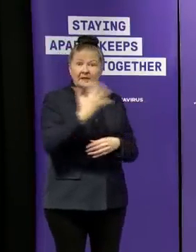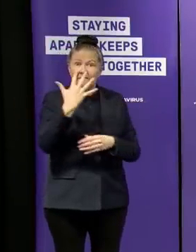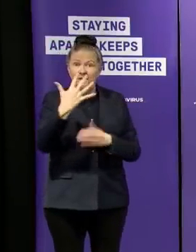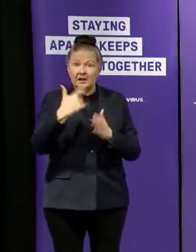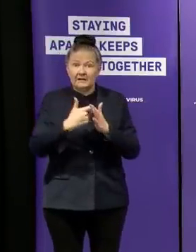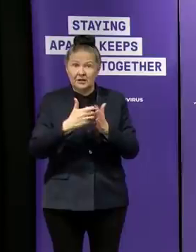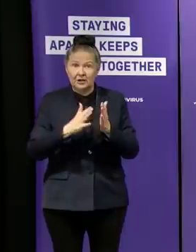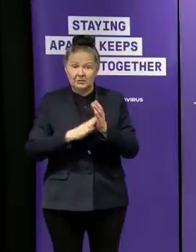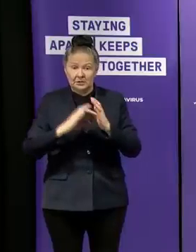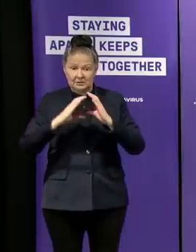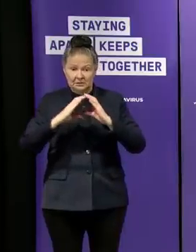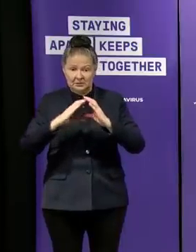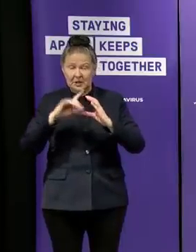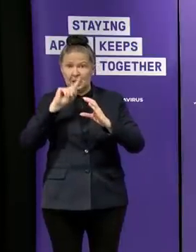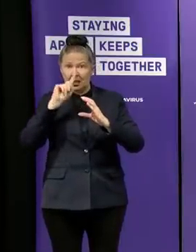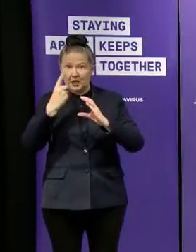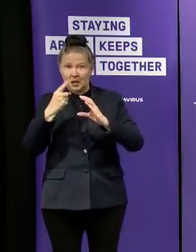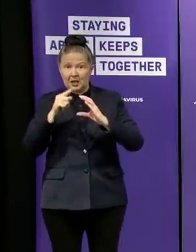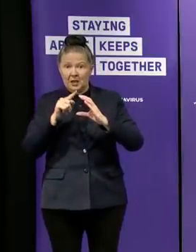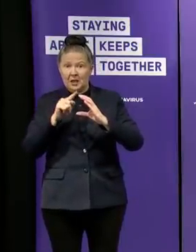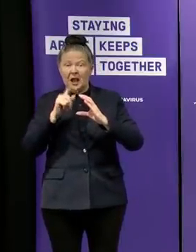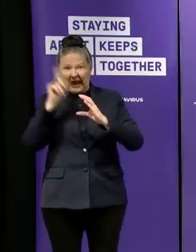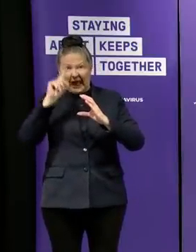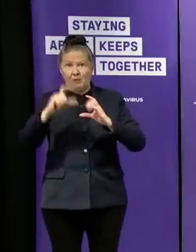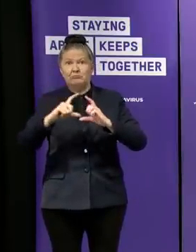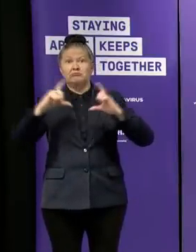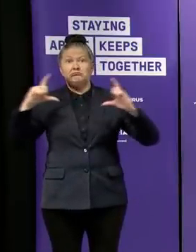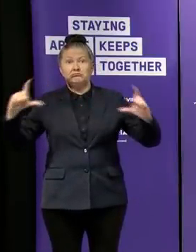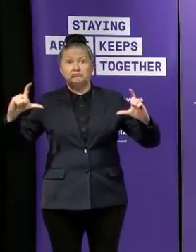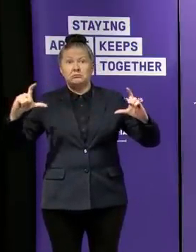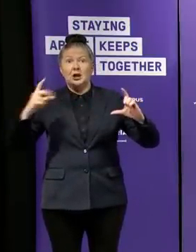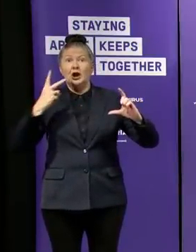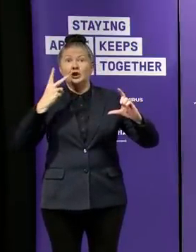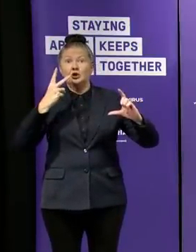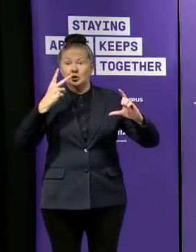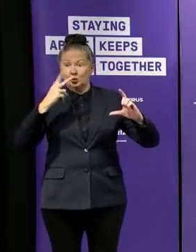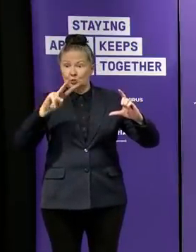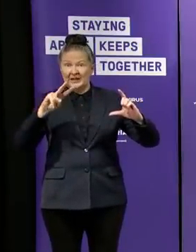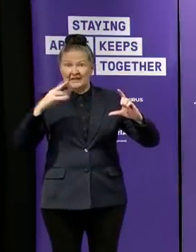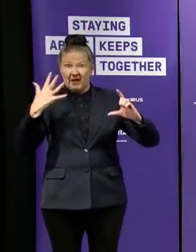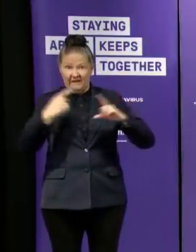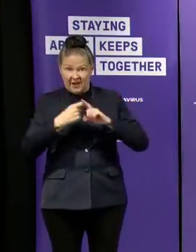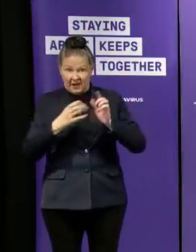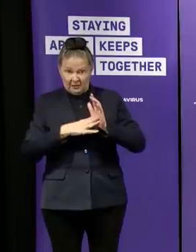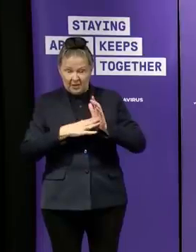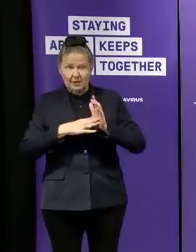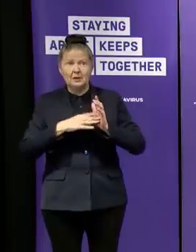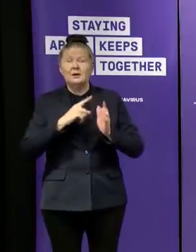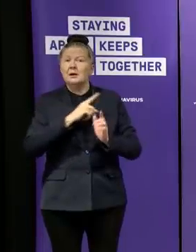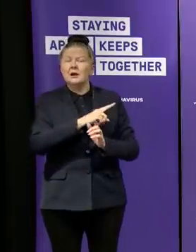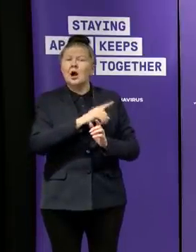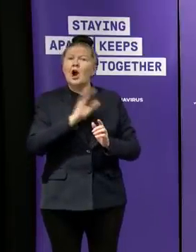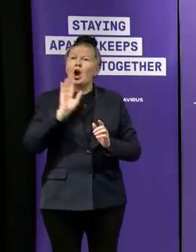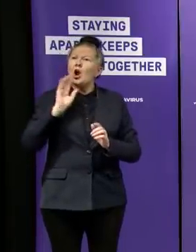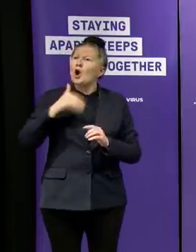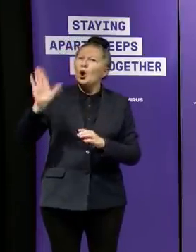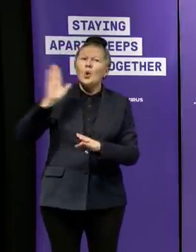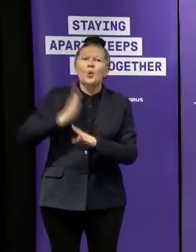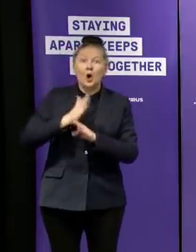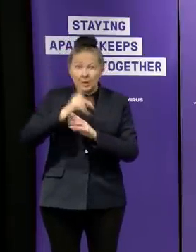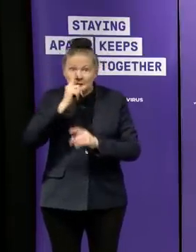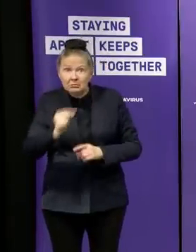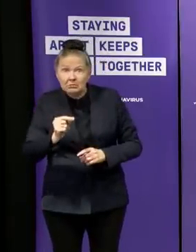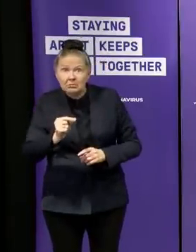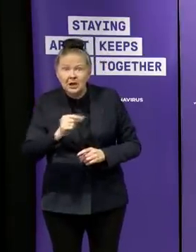go back to the office? No. We will have, I think, as a feature for some time, if you can work from home, you must work from home. People who